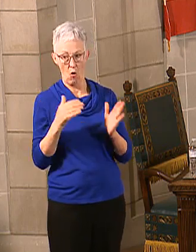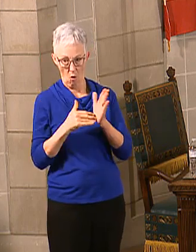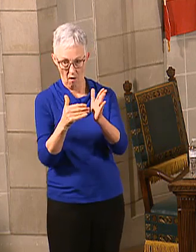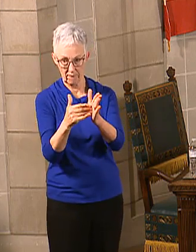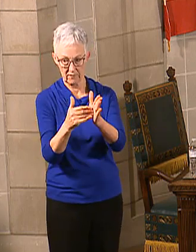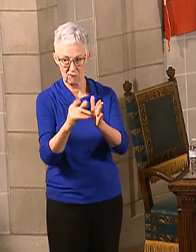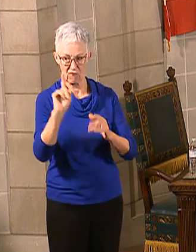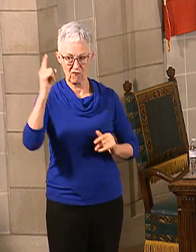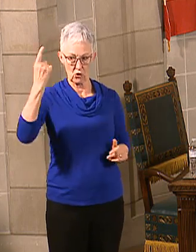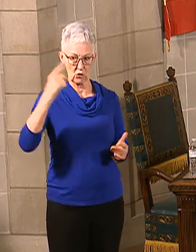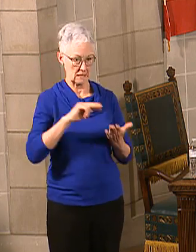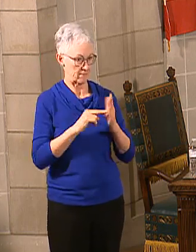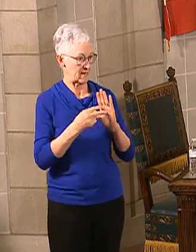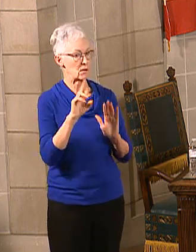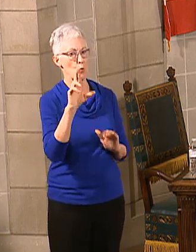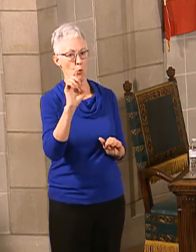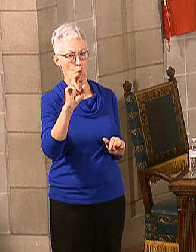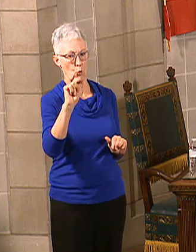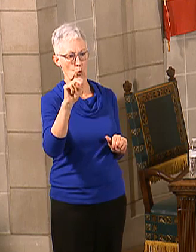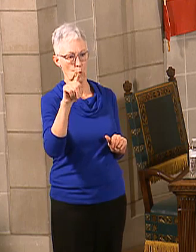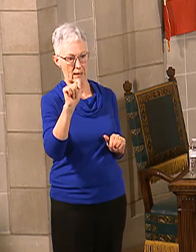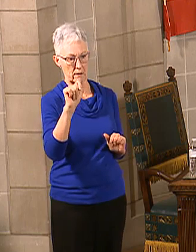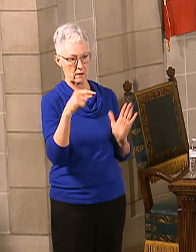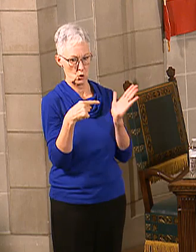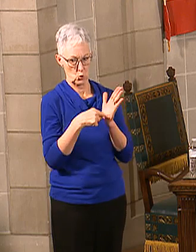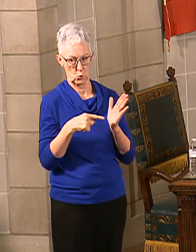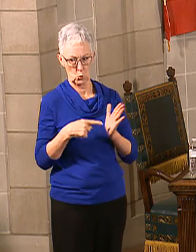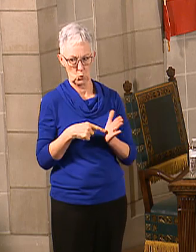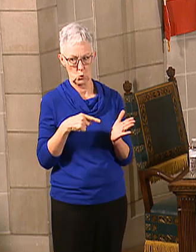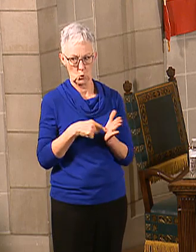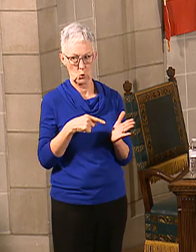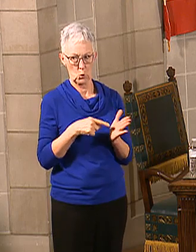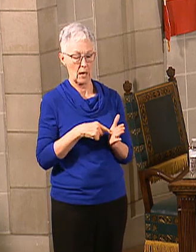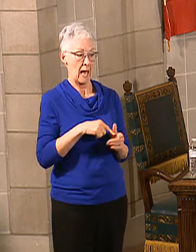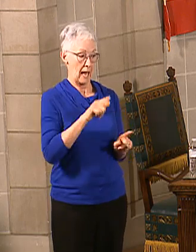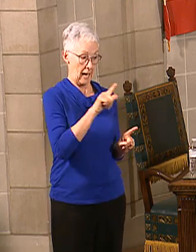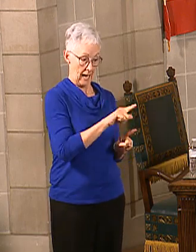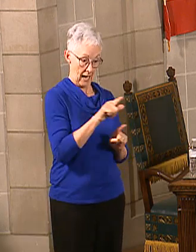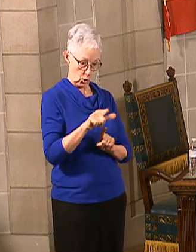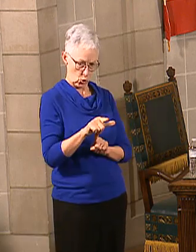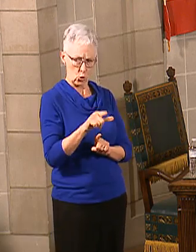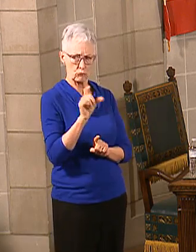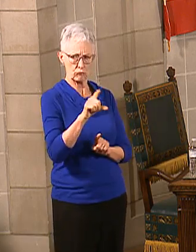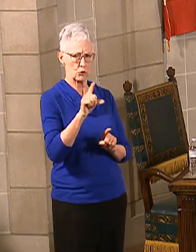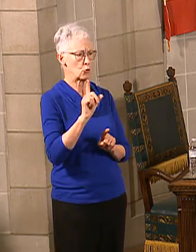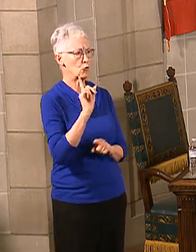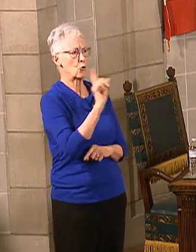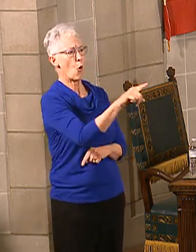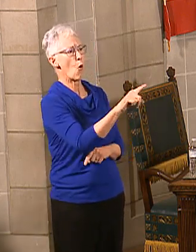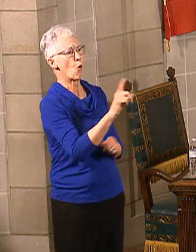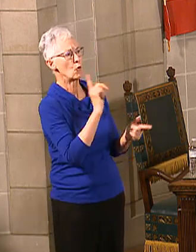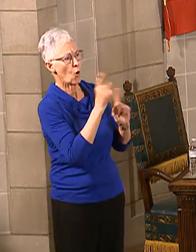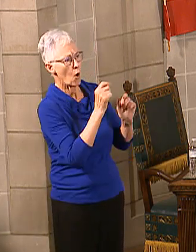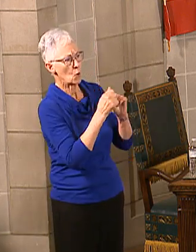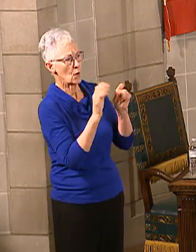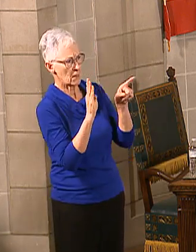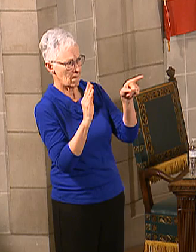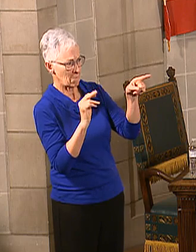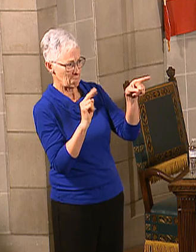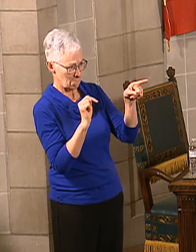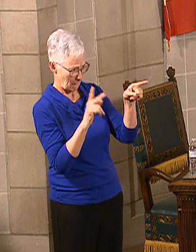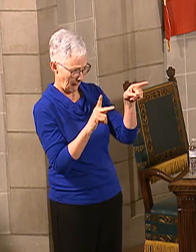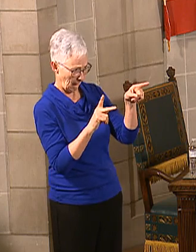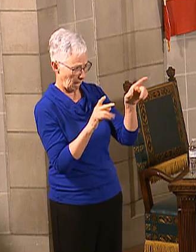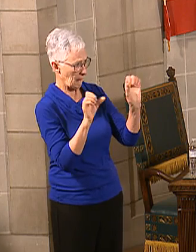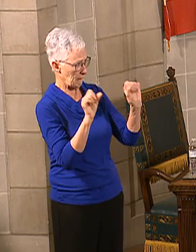And so I encourage, again, landlords, please go talk to your banks about what kind of flexibility you might be able to get with them. If